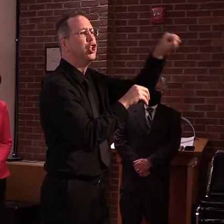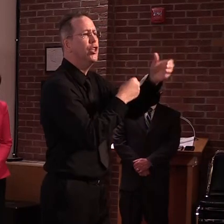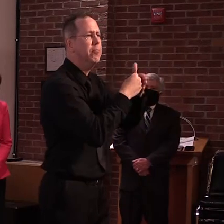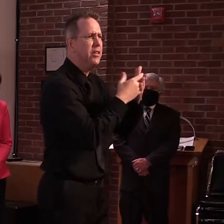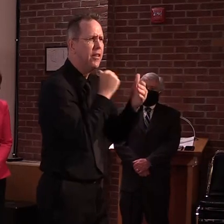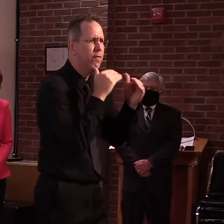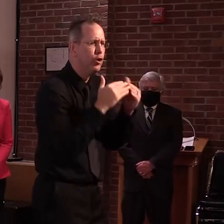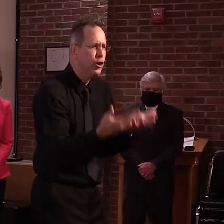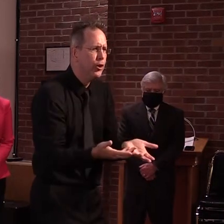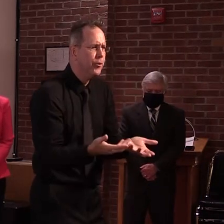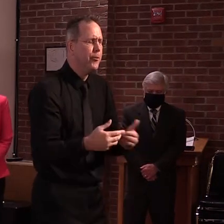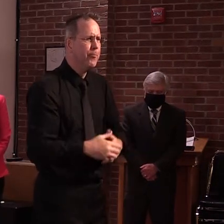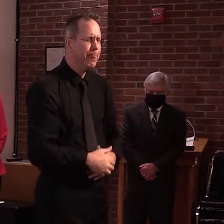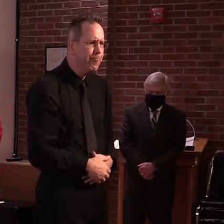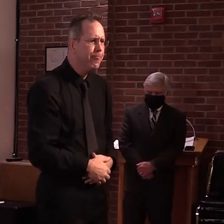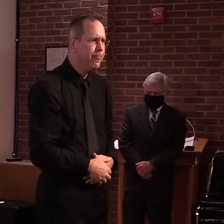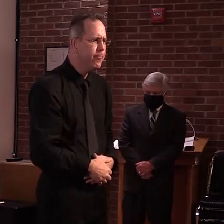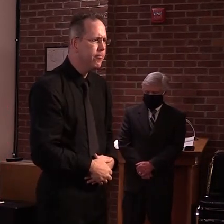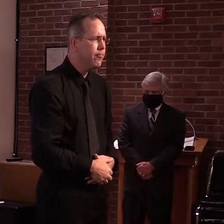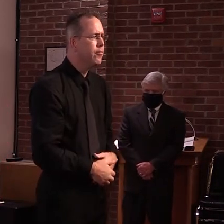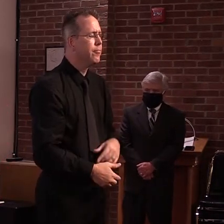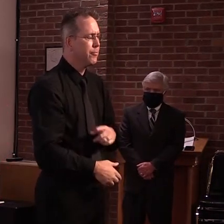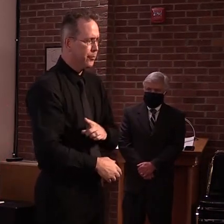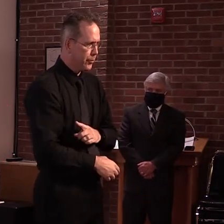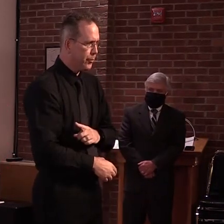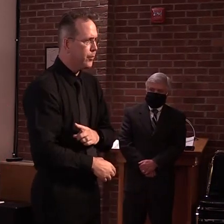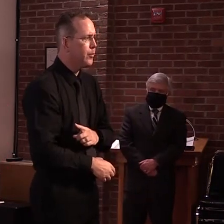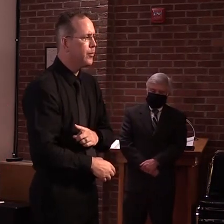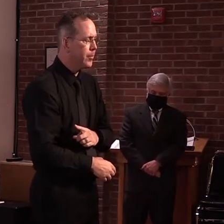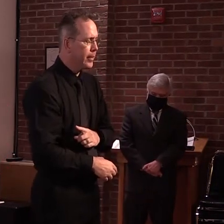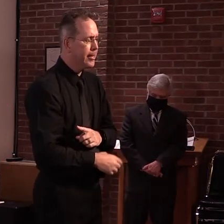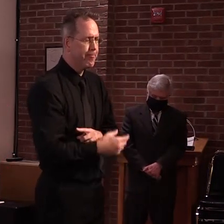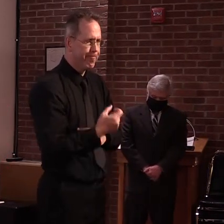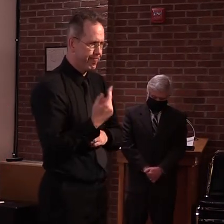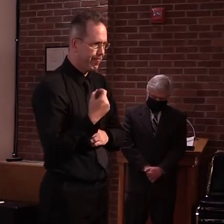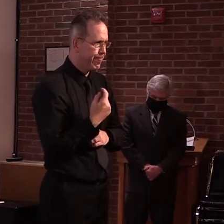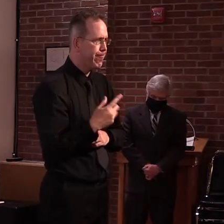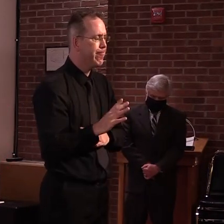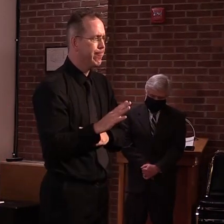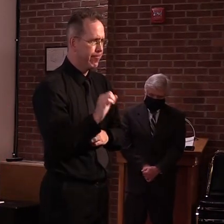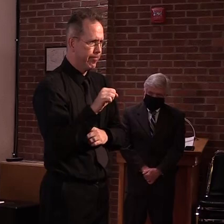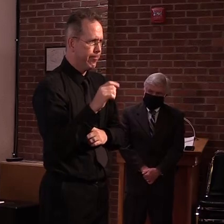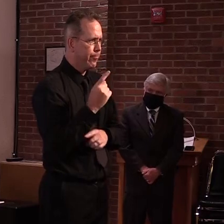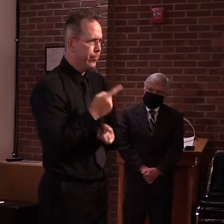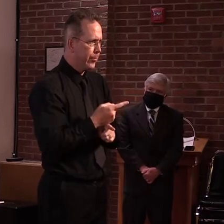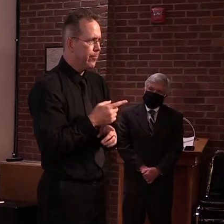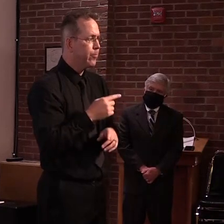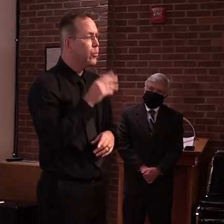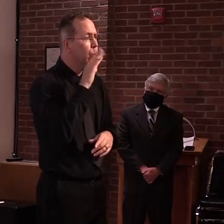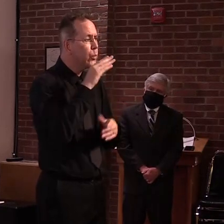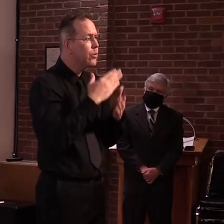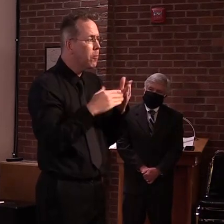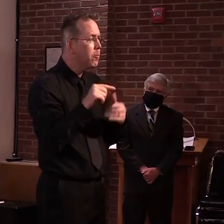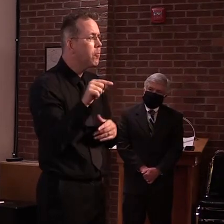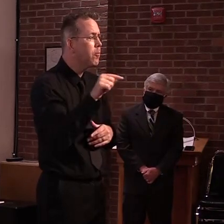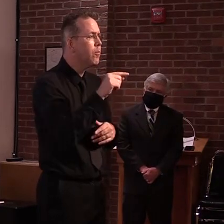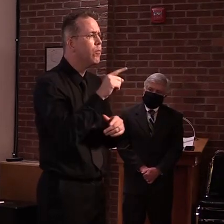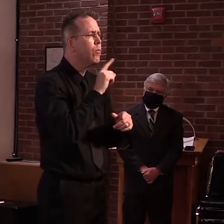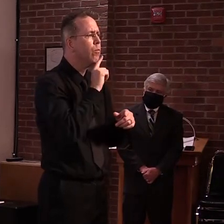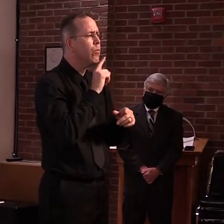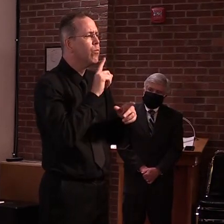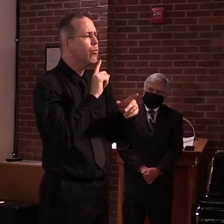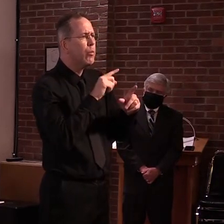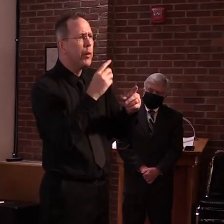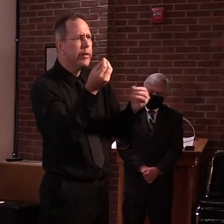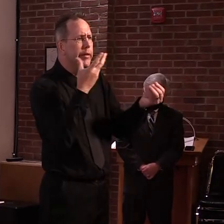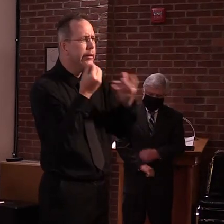those determinations? Sure. And first, let me say that I think some of that reporting had been a little bit overemphasized, because we know